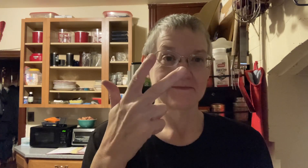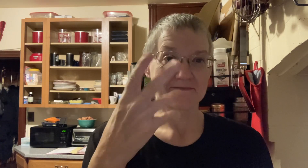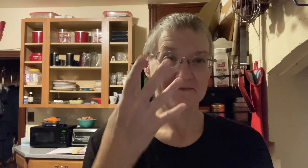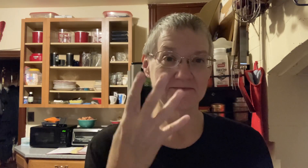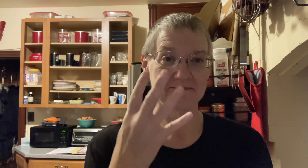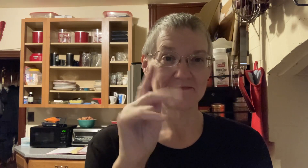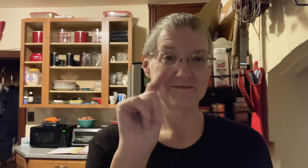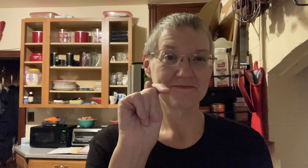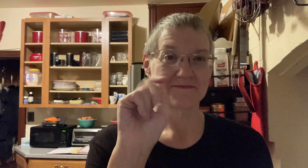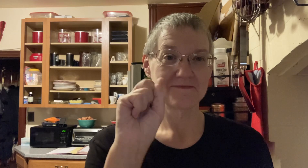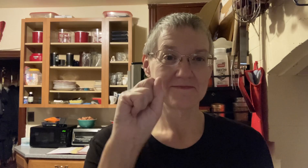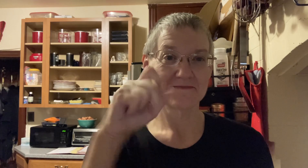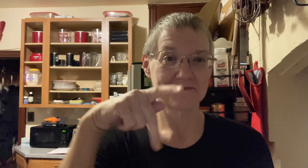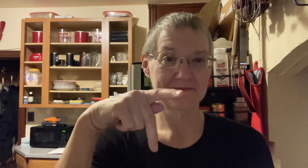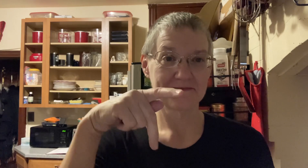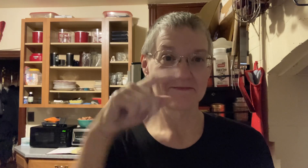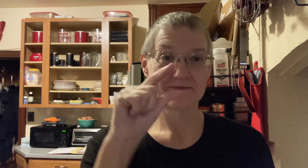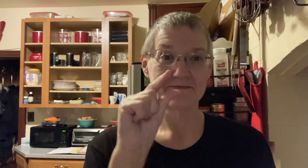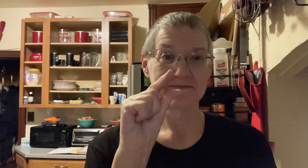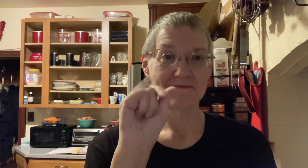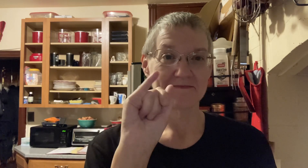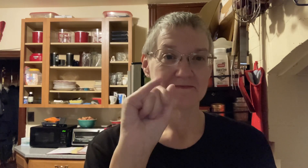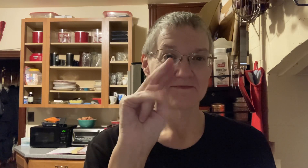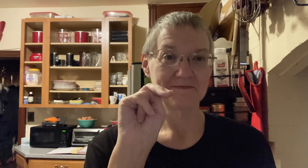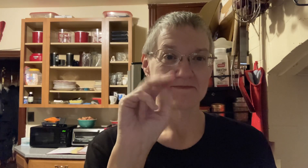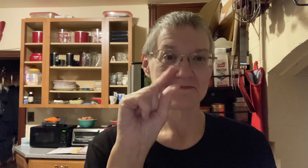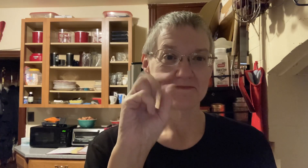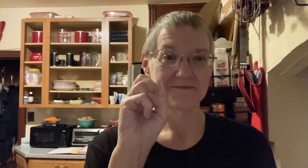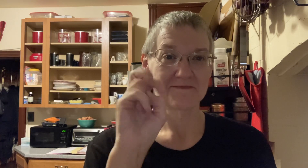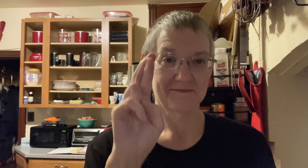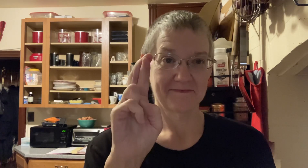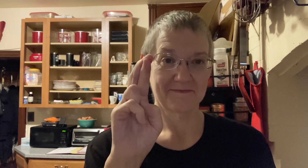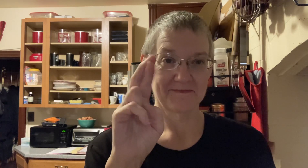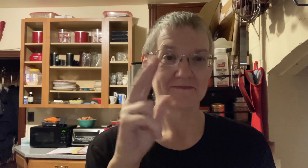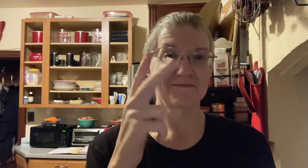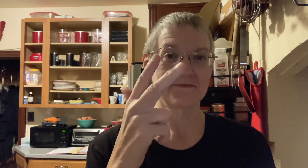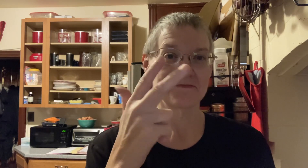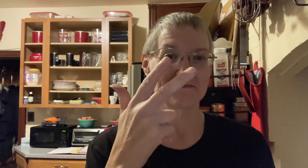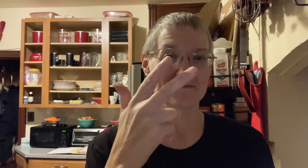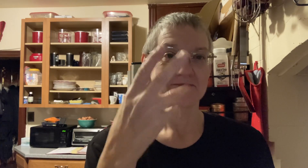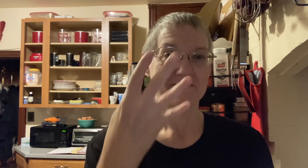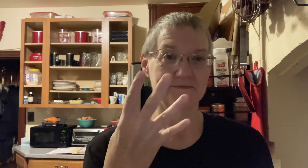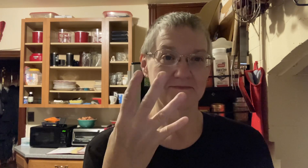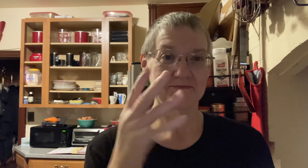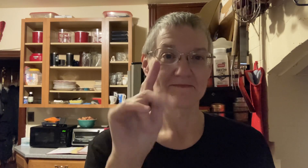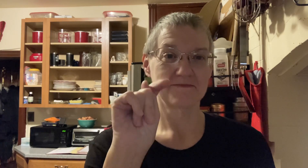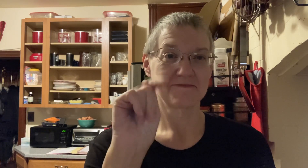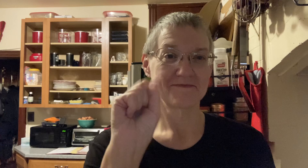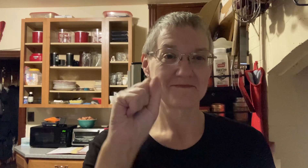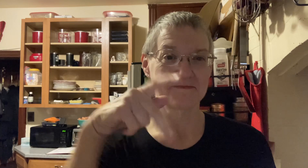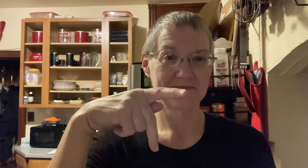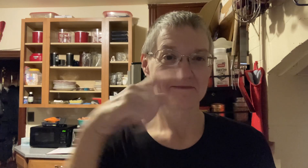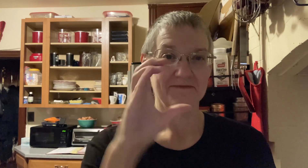Next, we had 3/4 teaspoon of ground ginger and 3/4